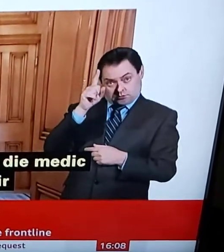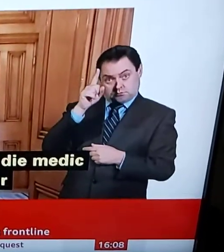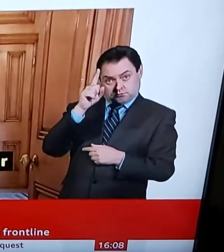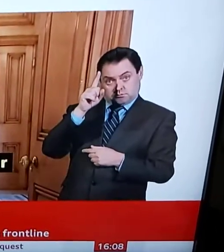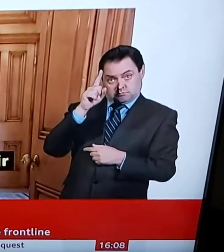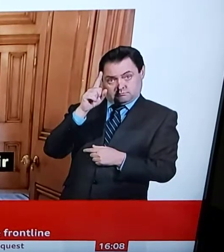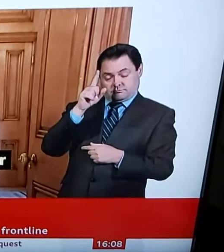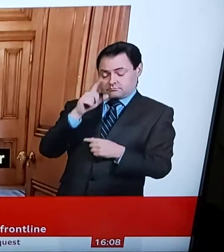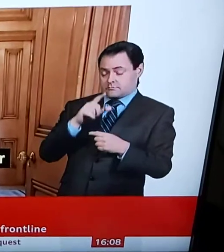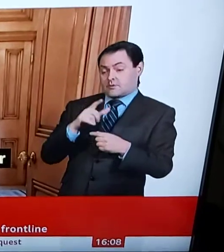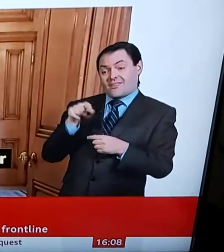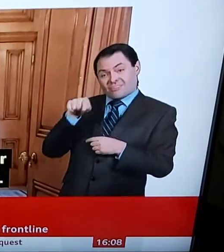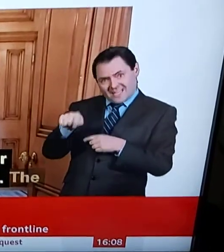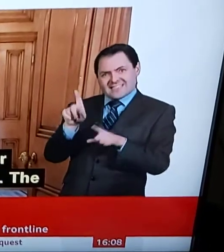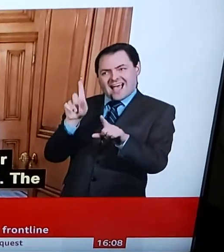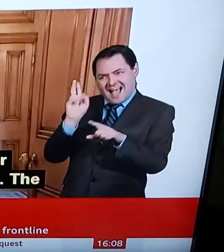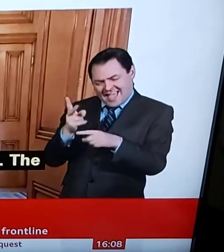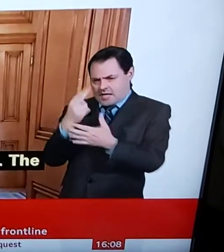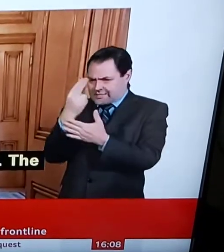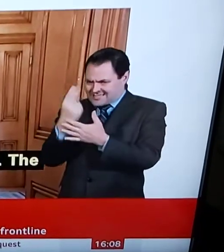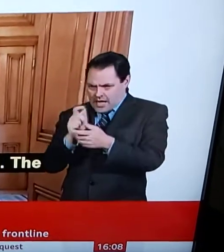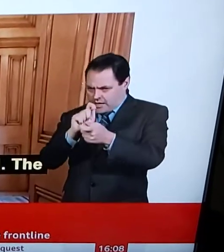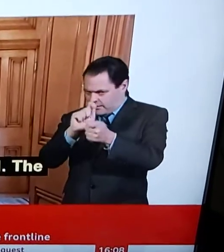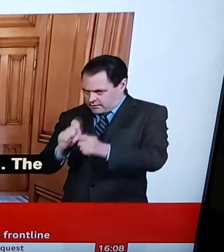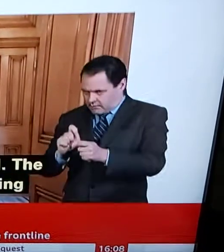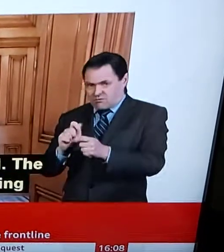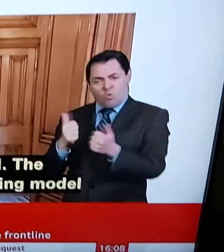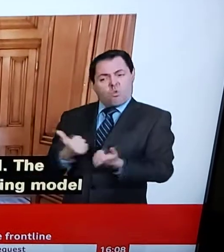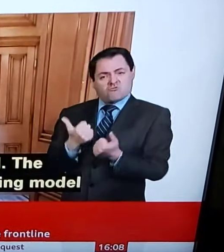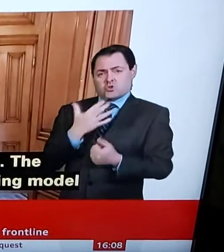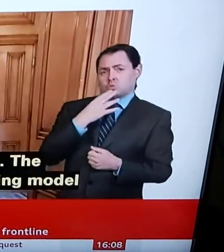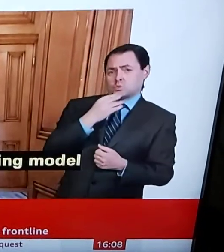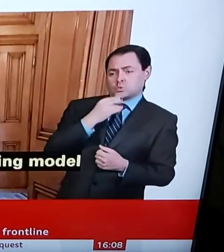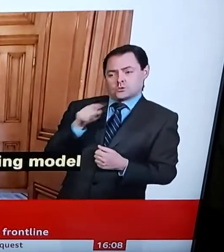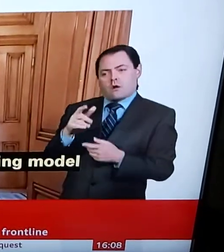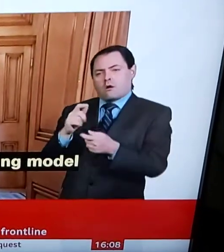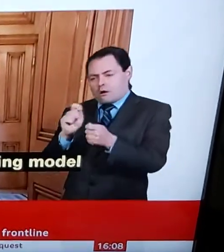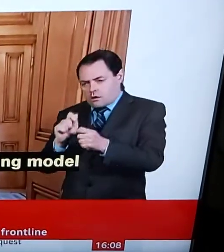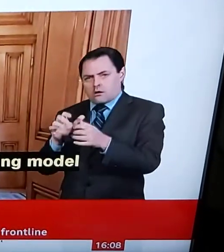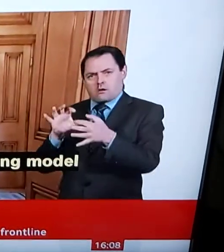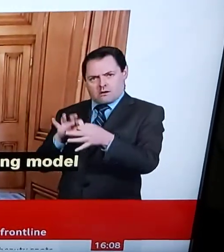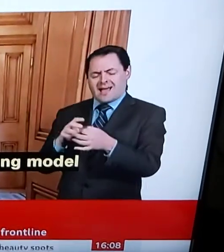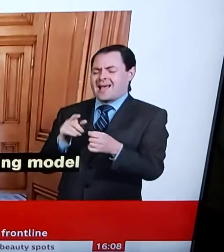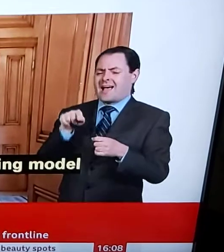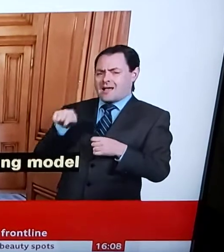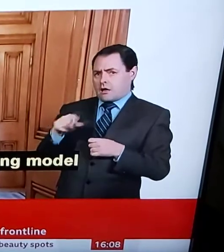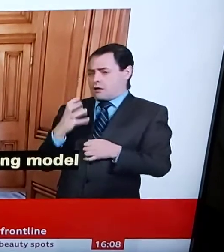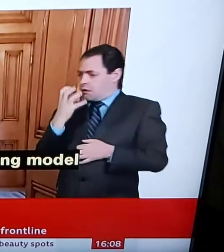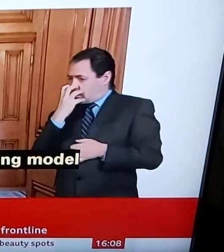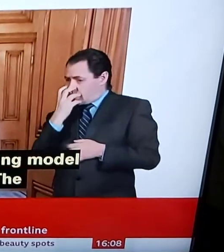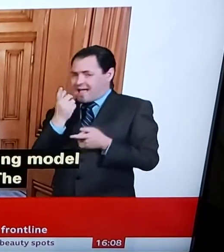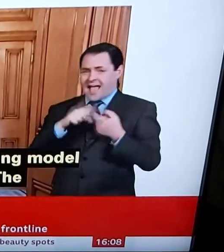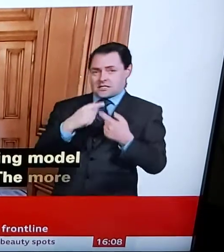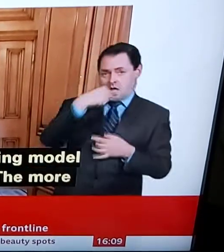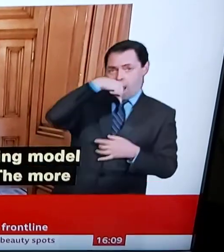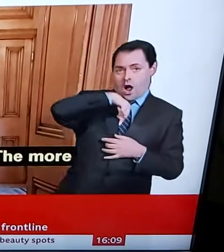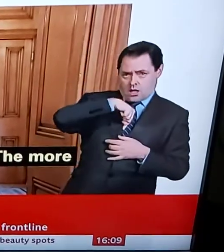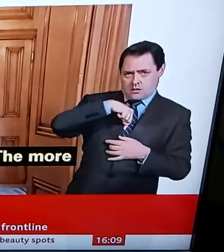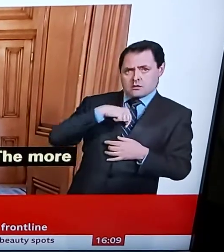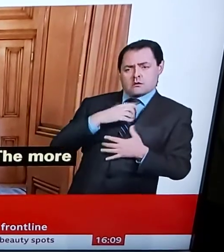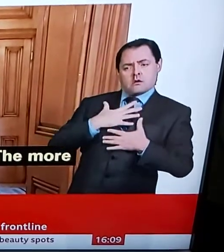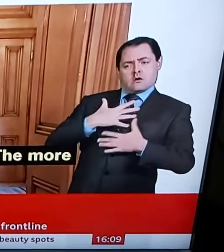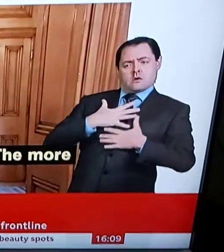product already in use in the NHS. The more ventilators, invasive and non-invasive, available to the NHS, the